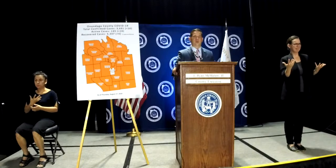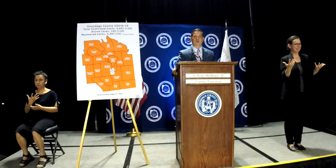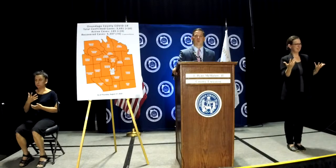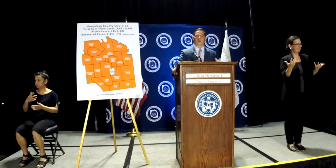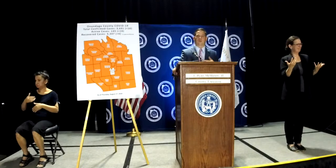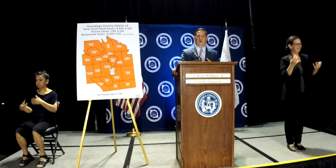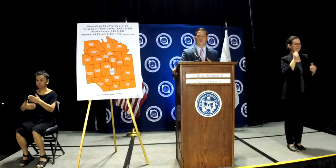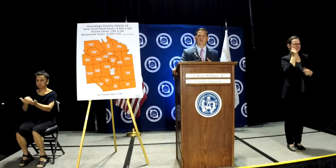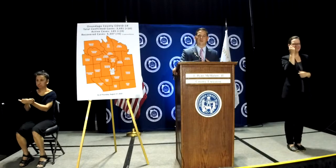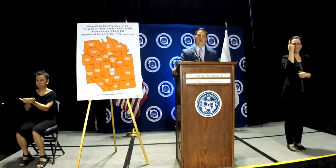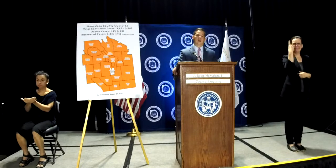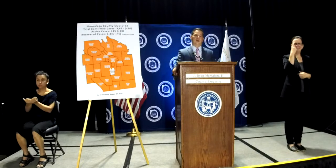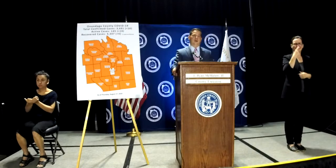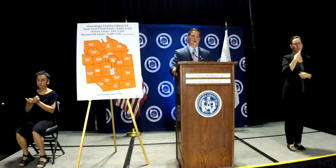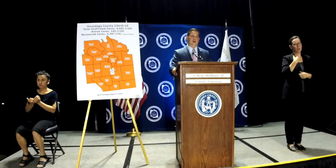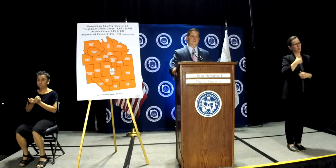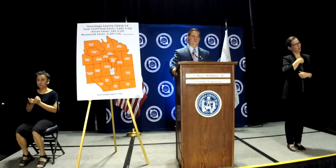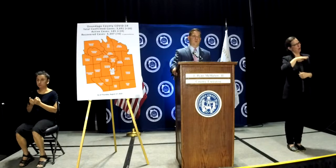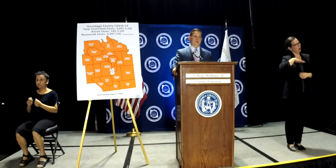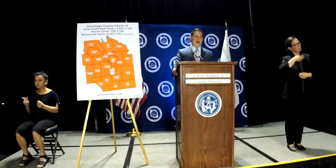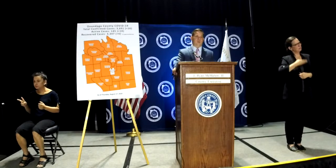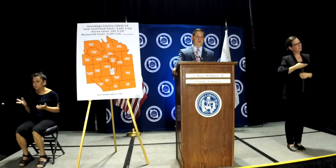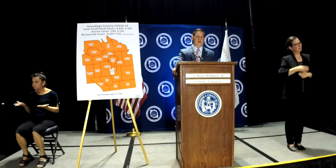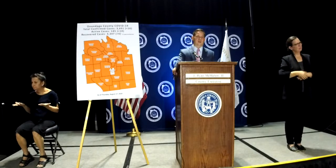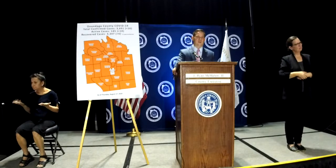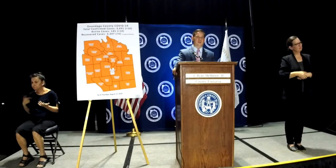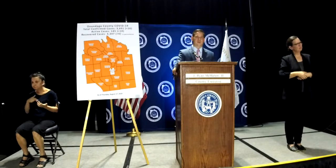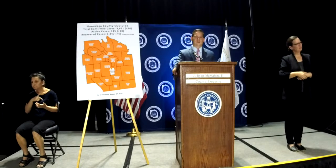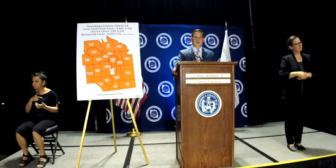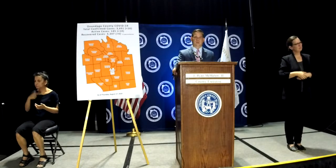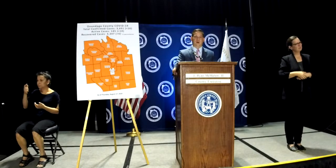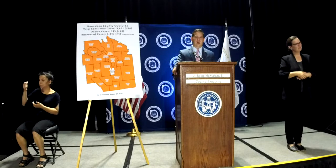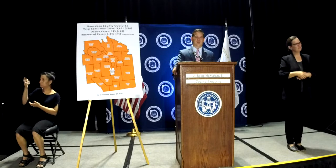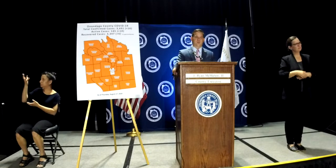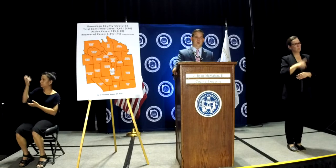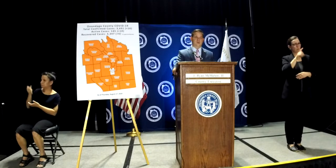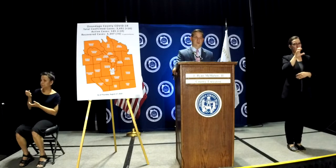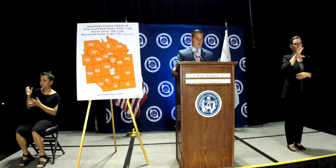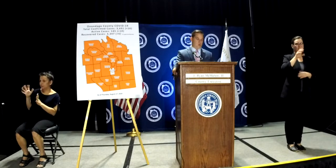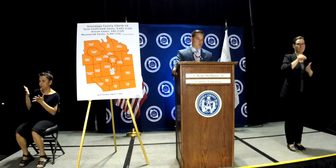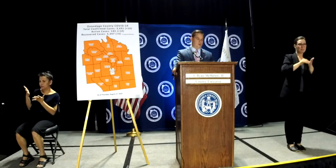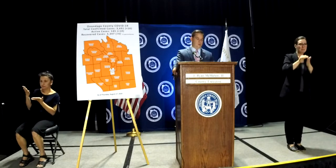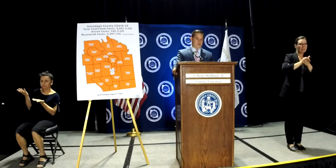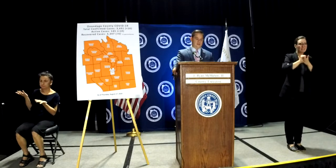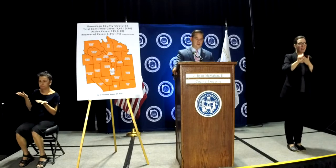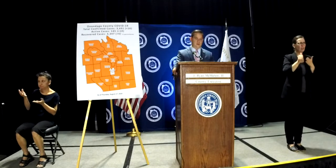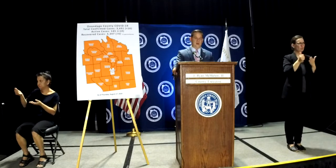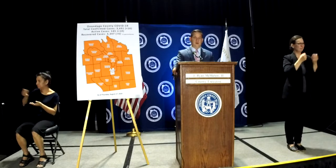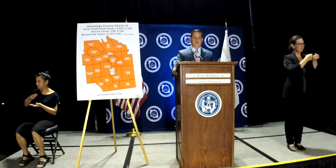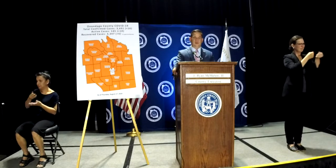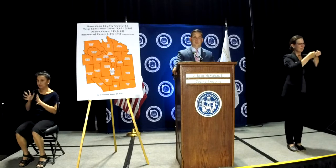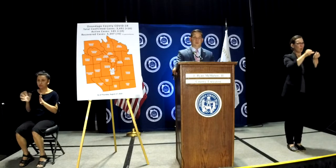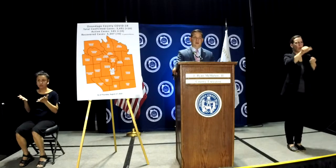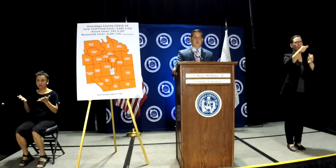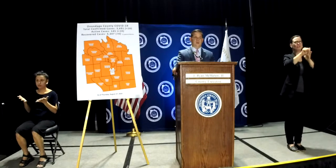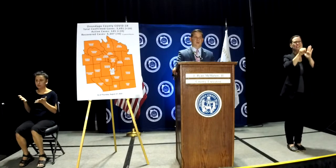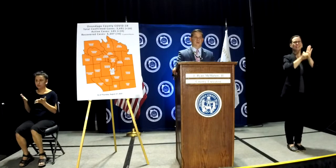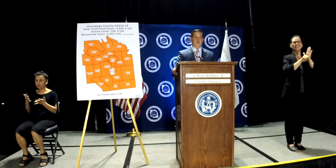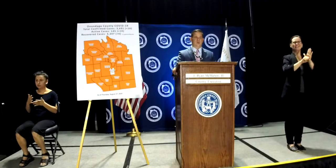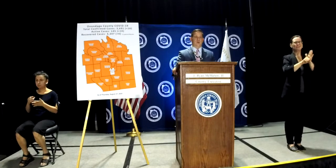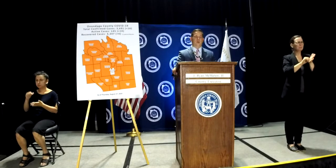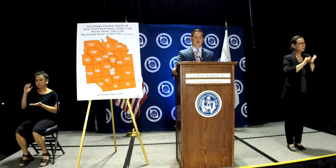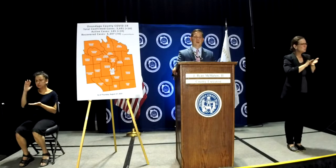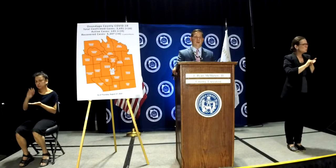because it's worked for us. And we'd be happy to talk to the CDC about our experience here and what we've done with testing to get this pandemic